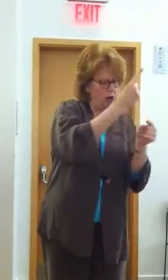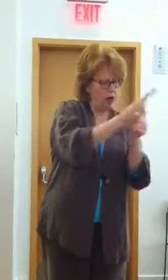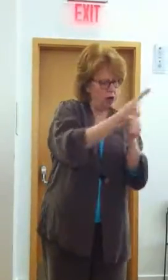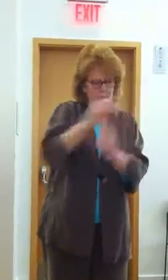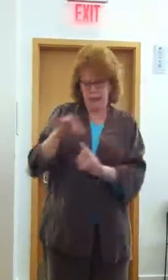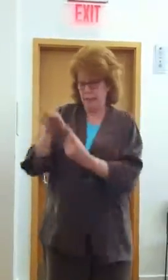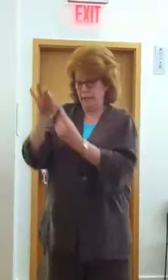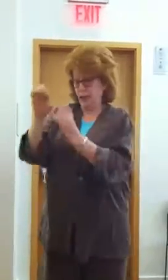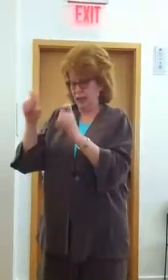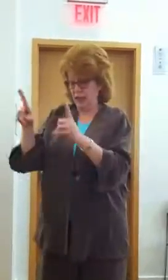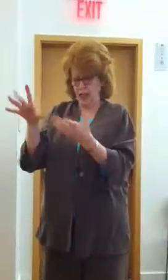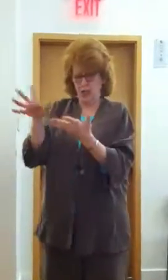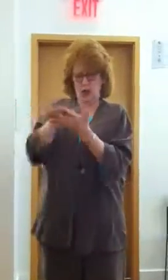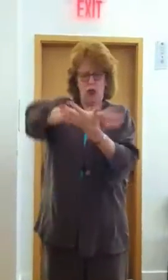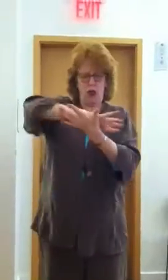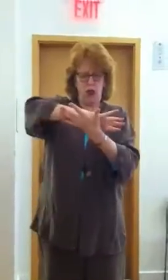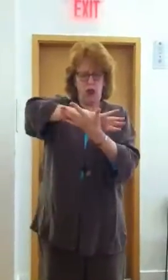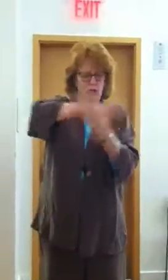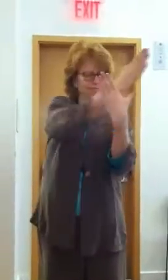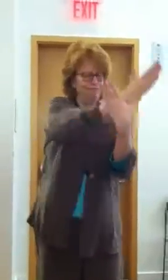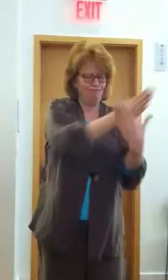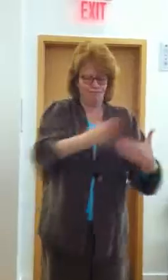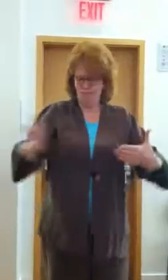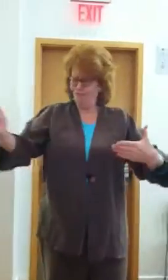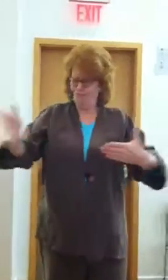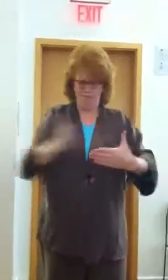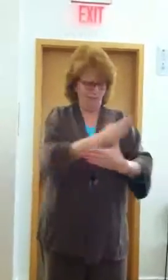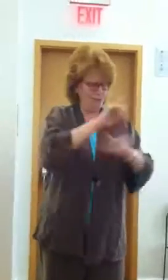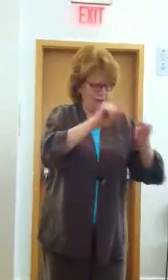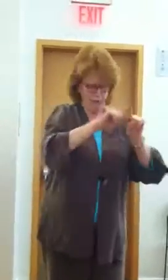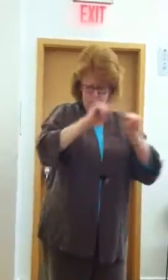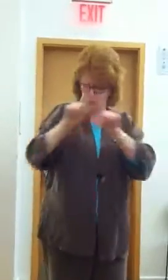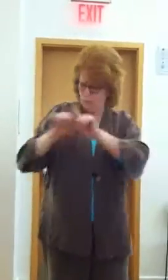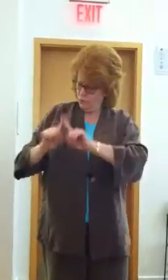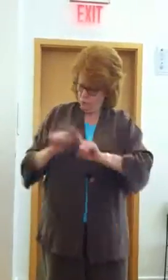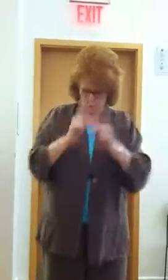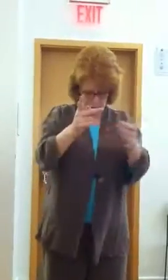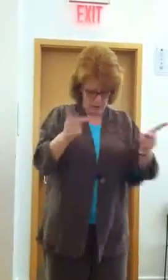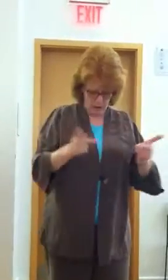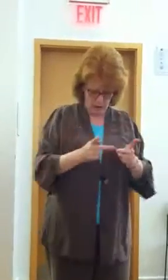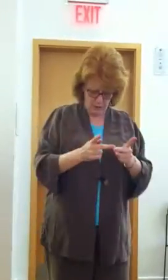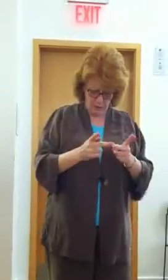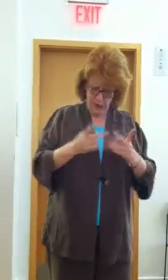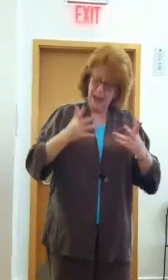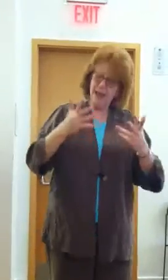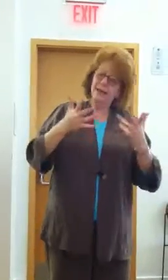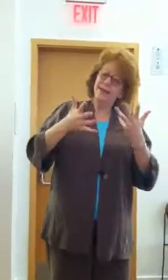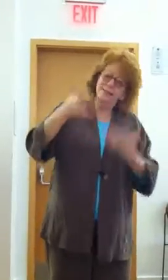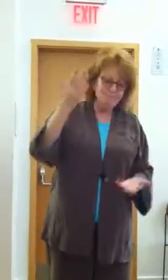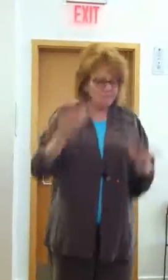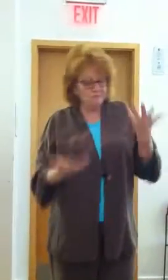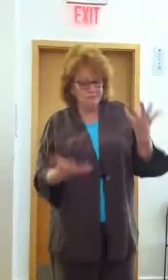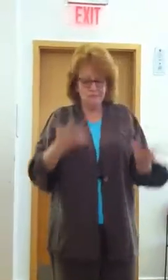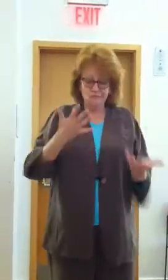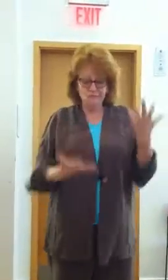education across the continuum of settings, and that's a mixed blessing. Special education